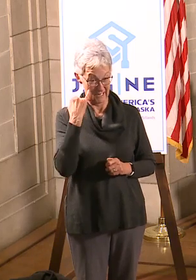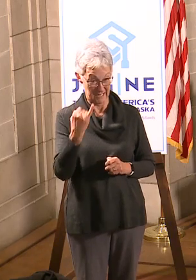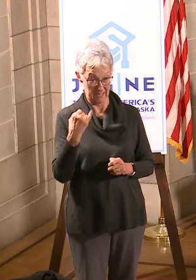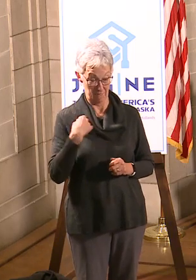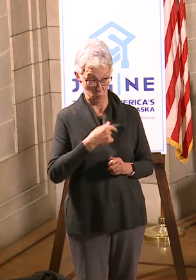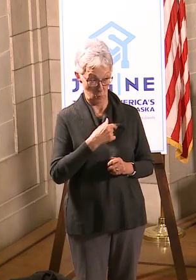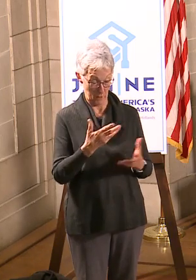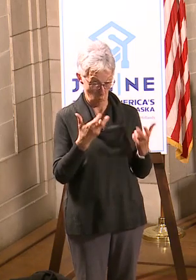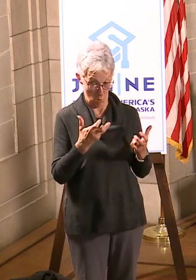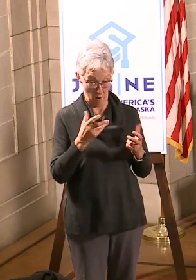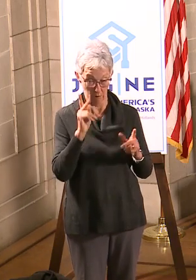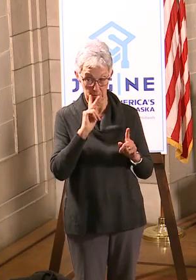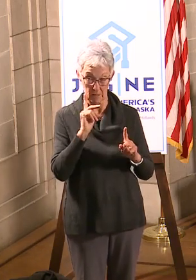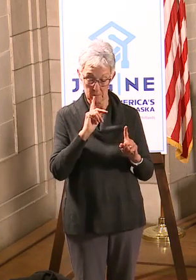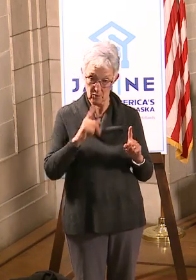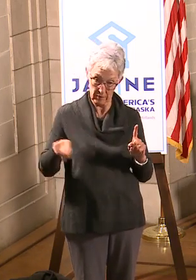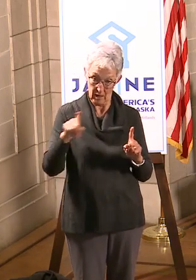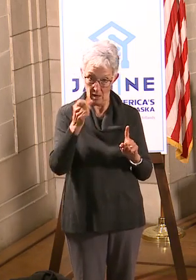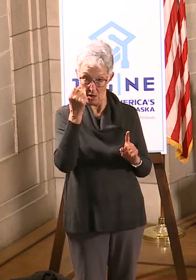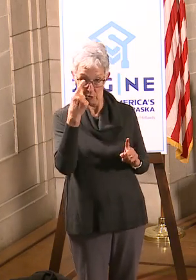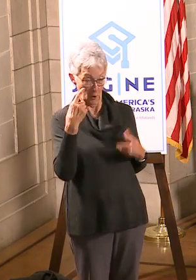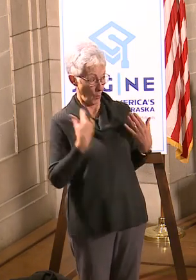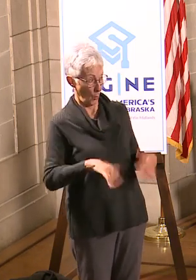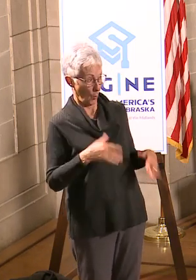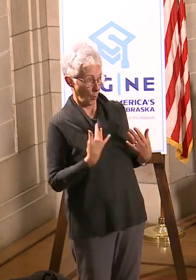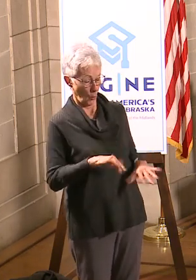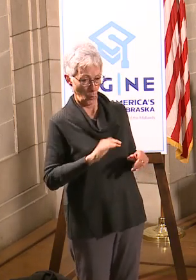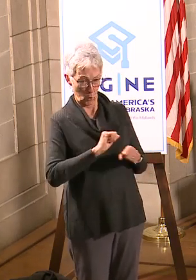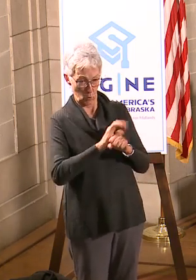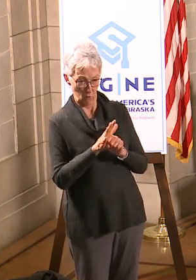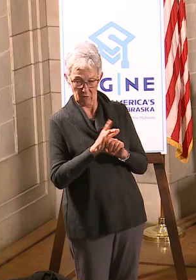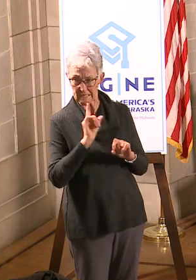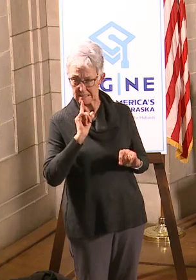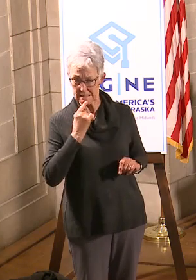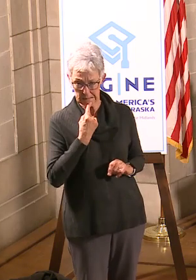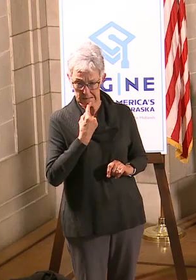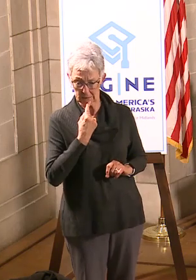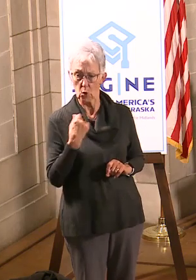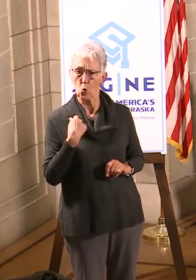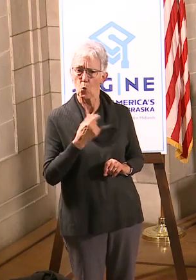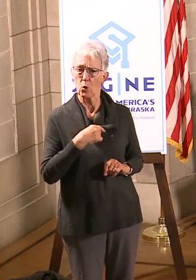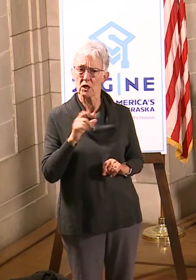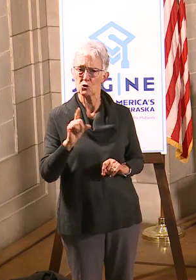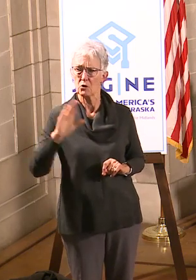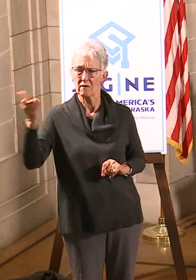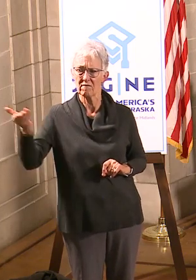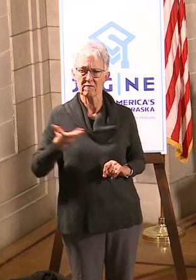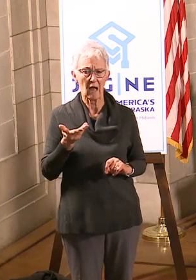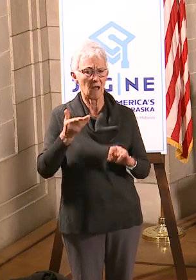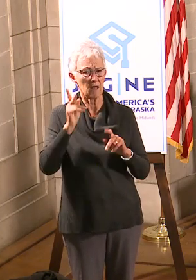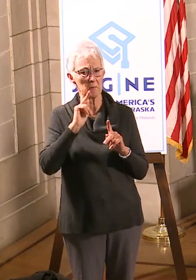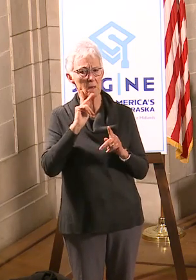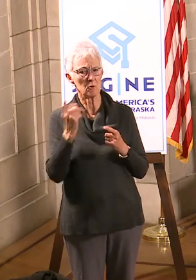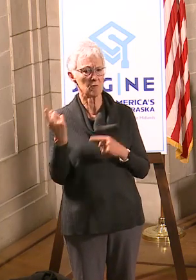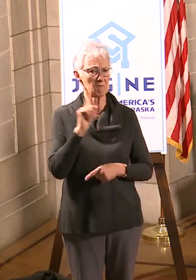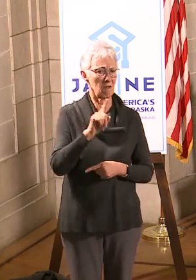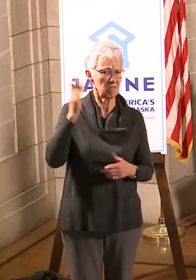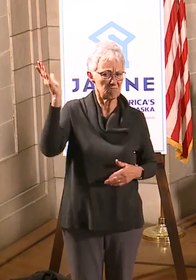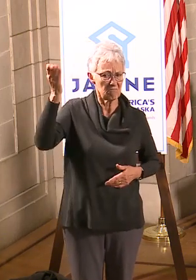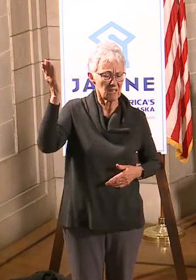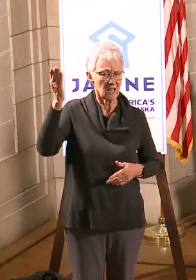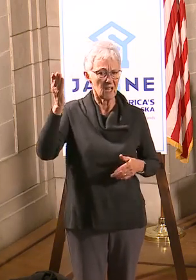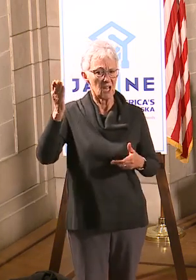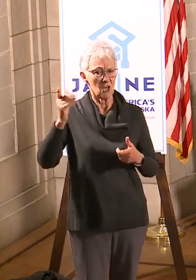understand how the virus can impact you, shouldn't we show people who spend a month in the hospital on a ventilator rather than young people like Tyler?